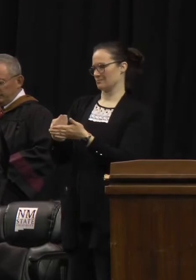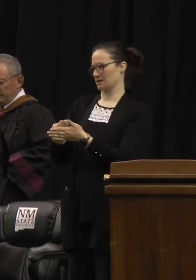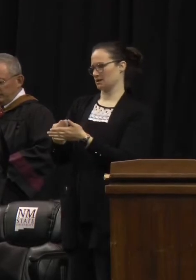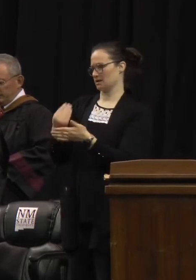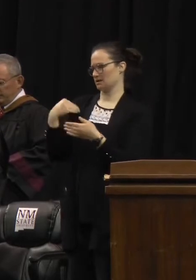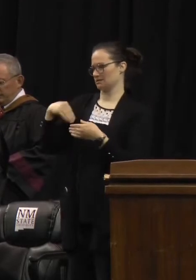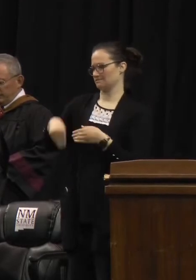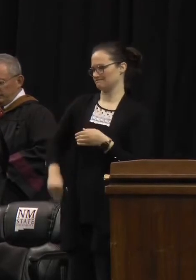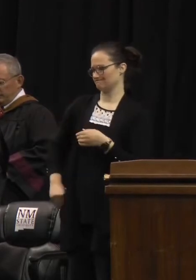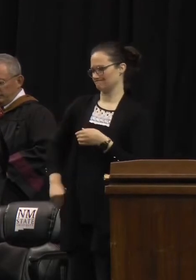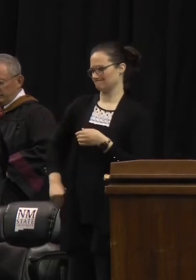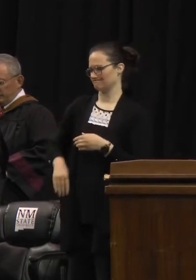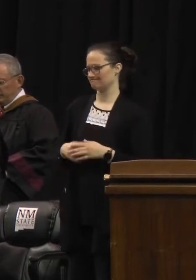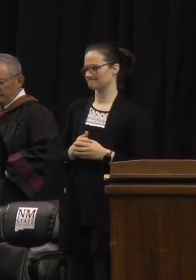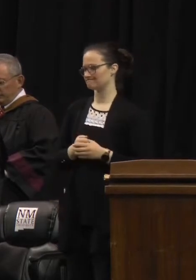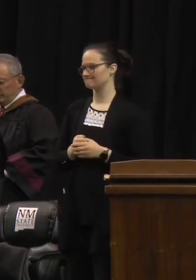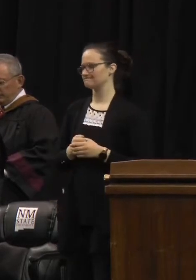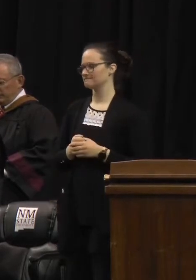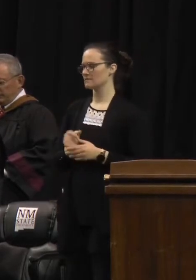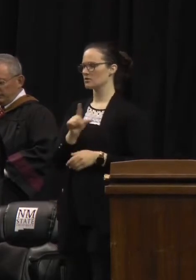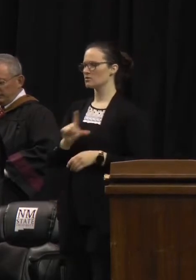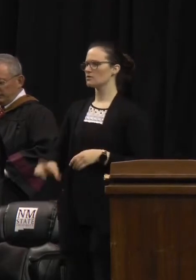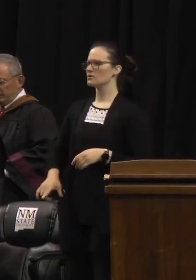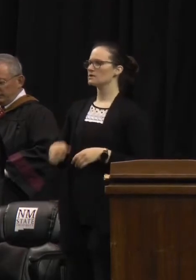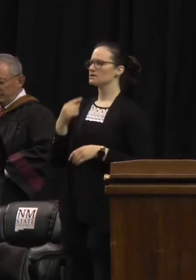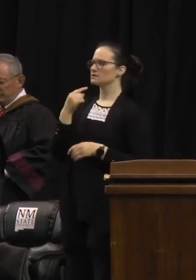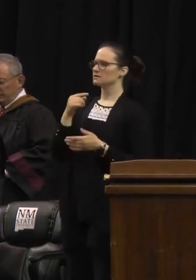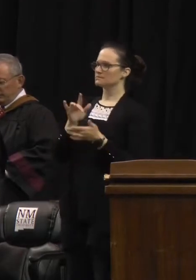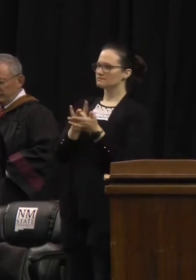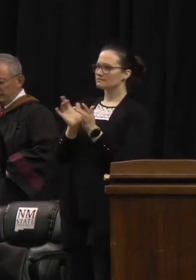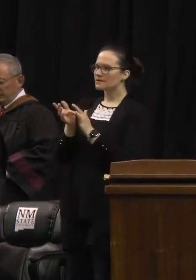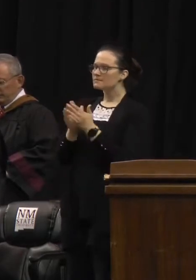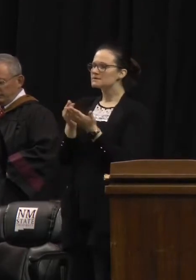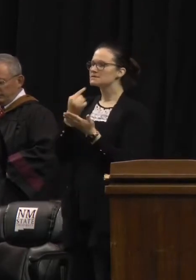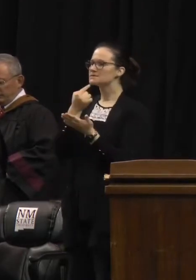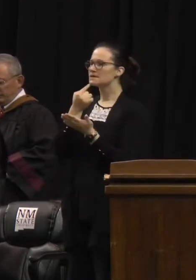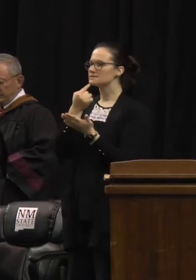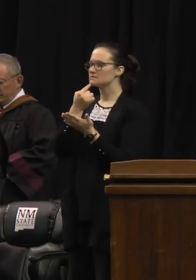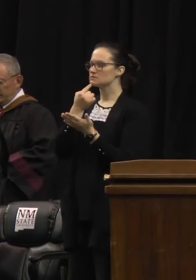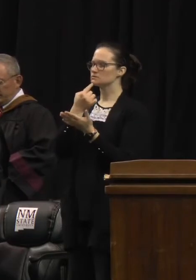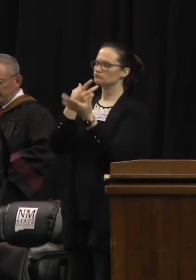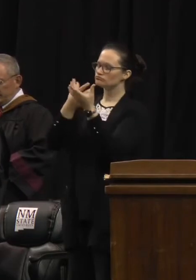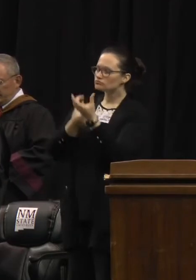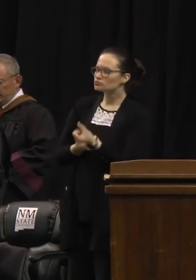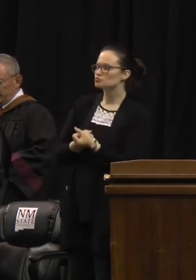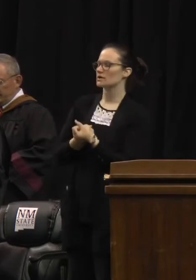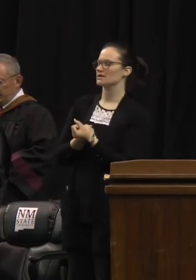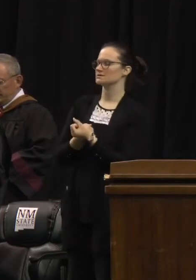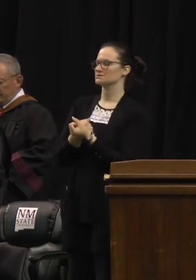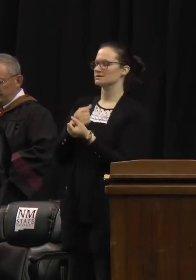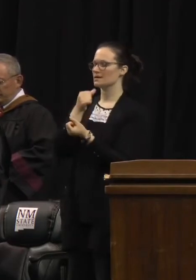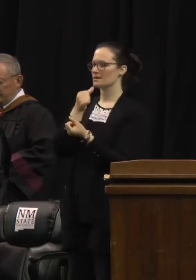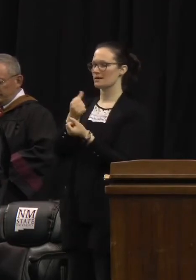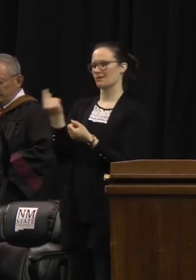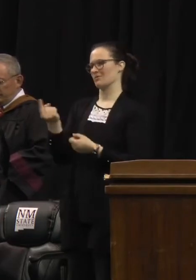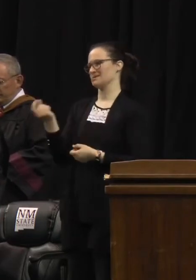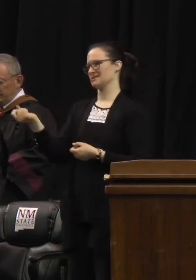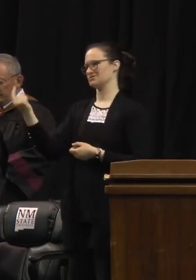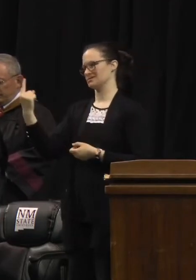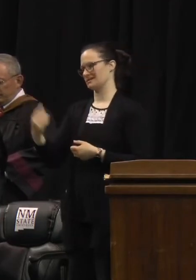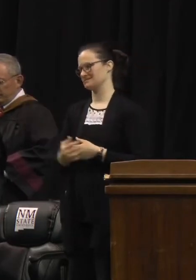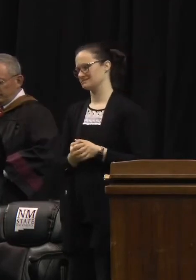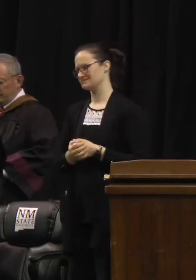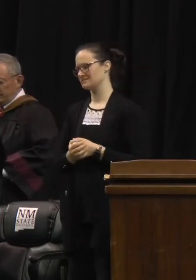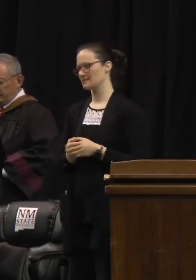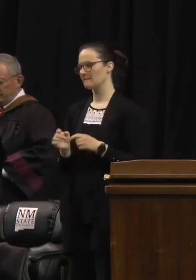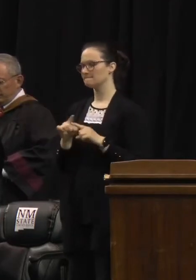Lord, your word tells us to trust in the Lord with all your heart. Lean not on your own understanding, but in all